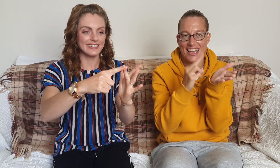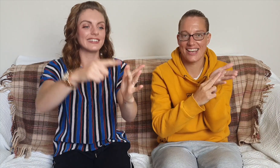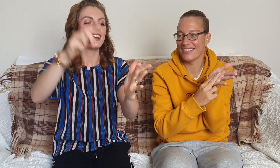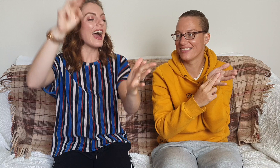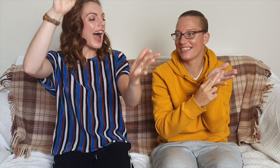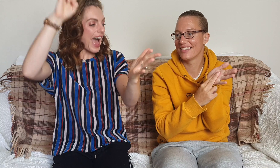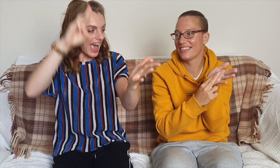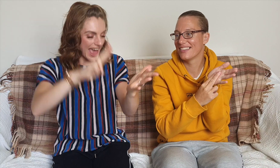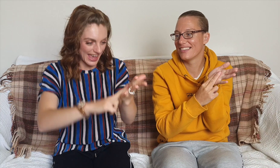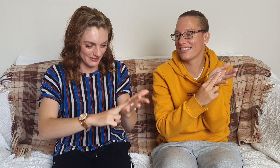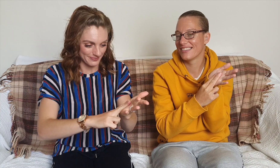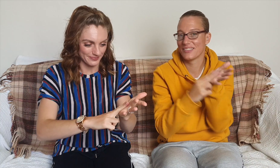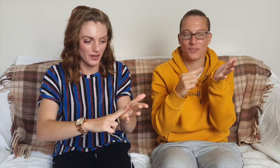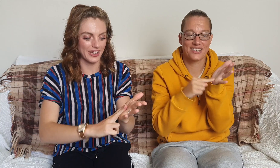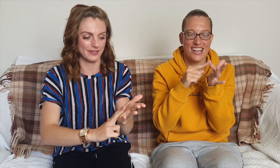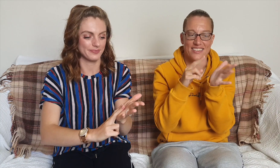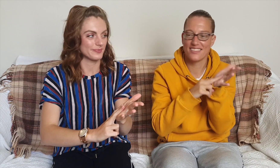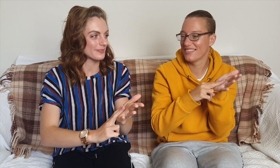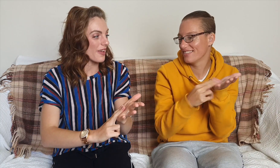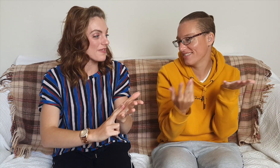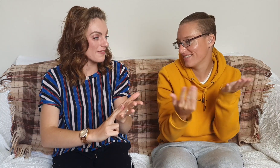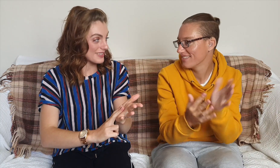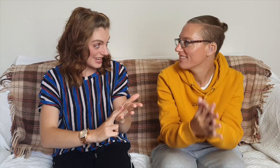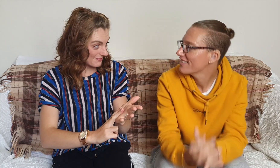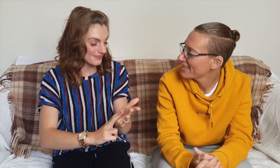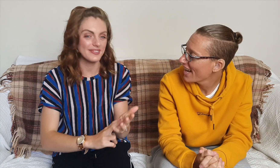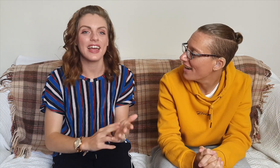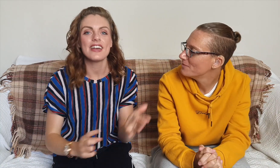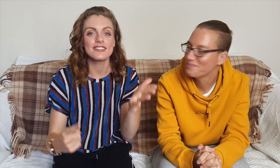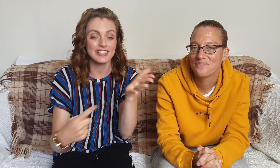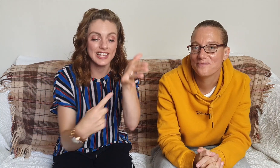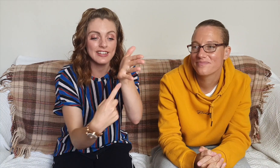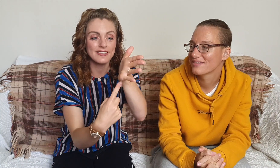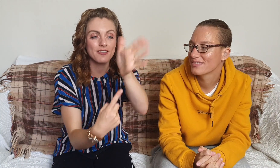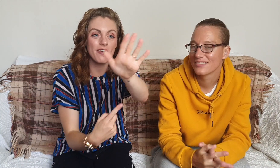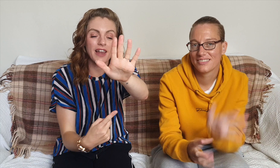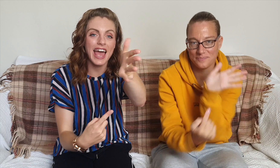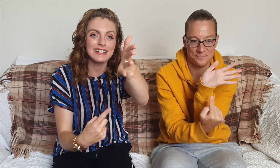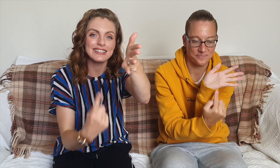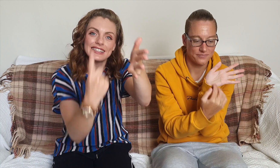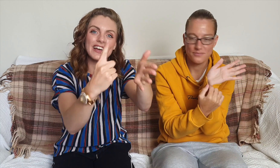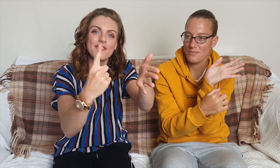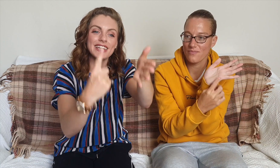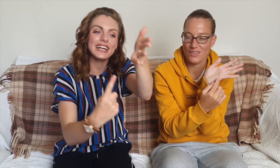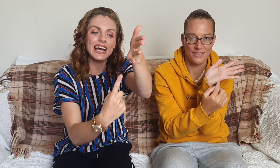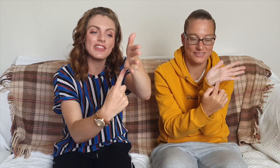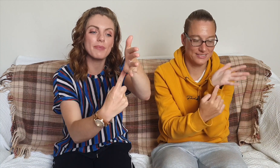N. N. Okay. Tin. Tin. Yeah. The T, you've got a flat hand. Finger on the bottom,